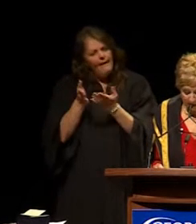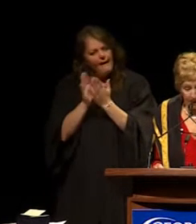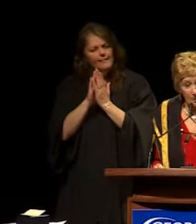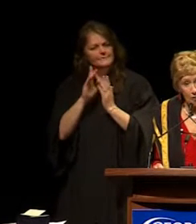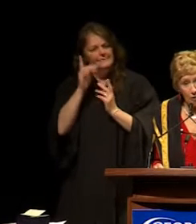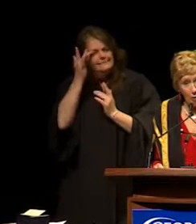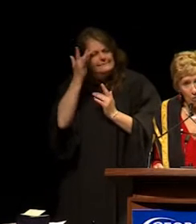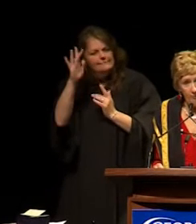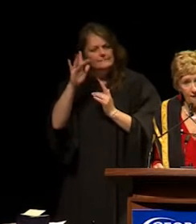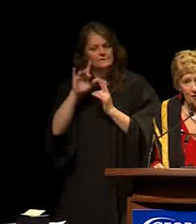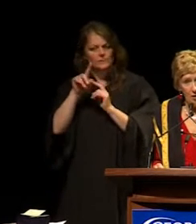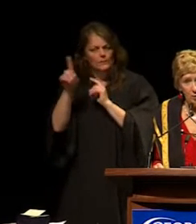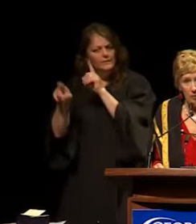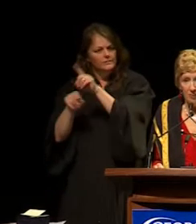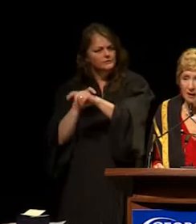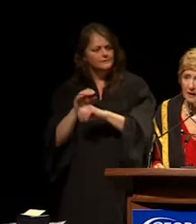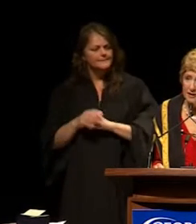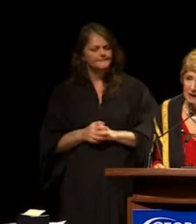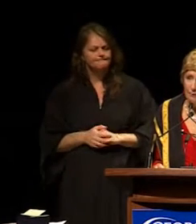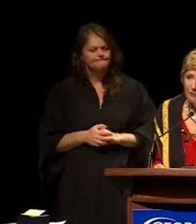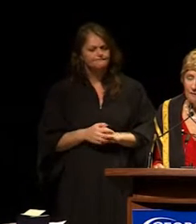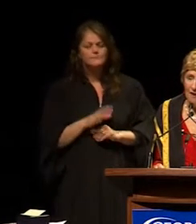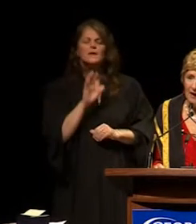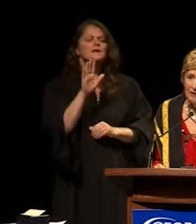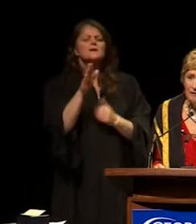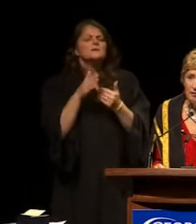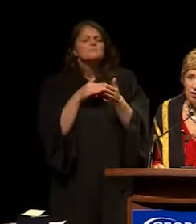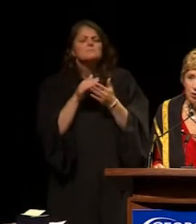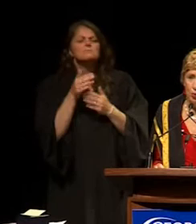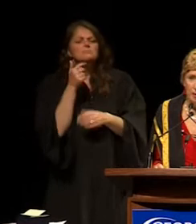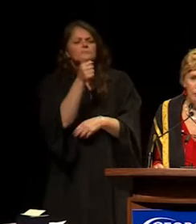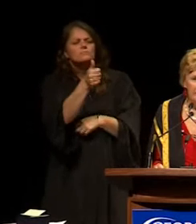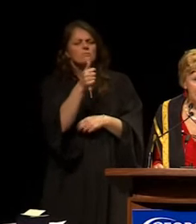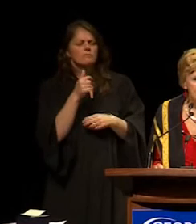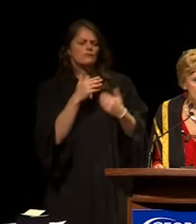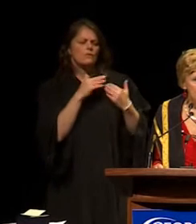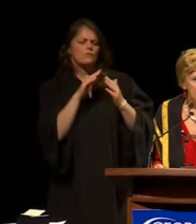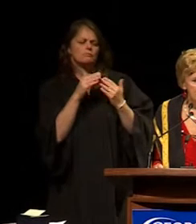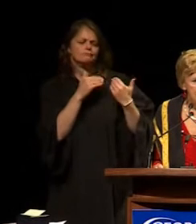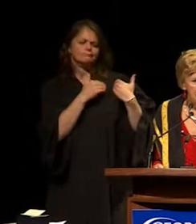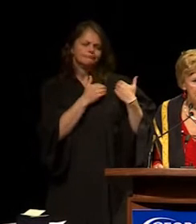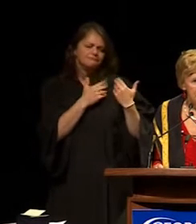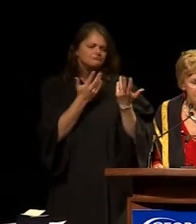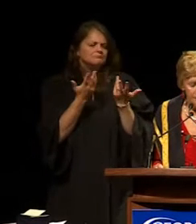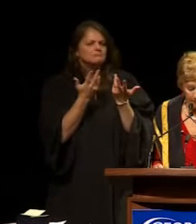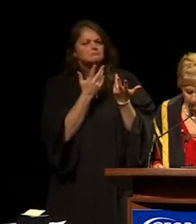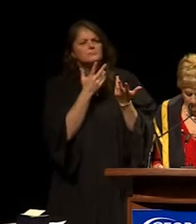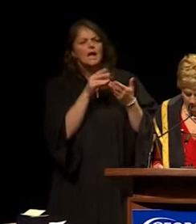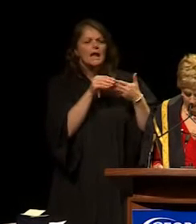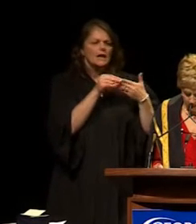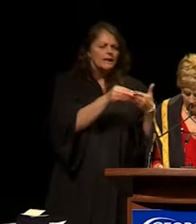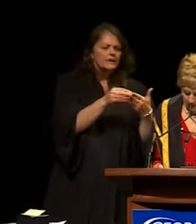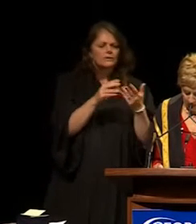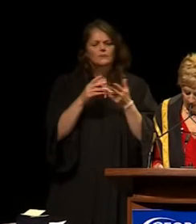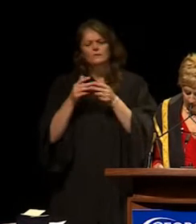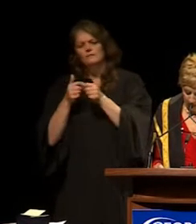As a leader or a follower, accept the fact that you will make some mistakes.